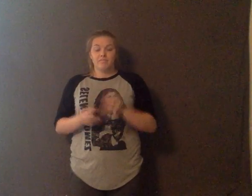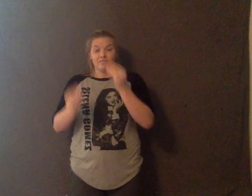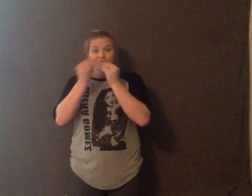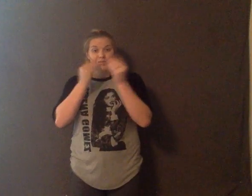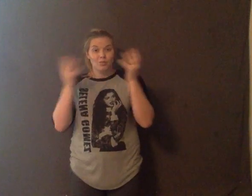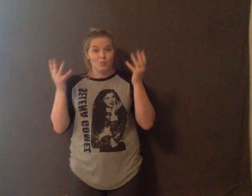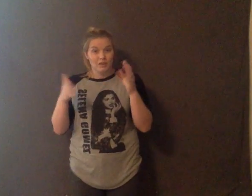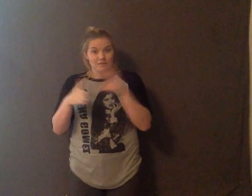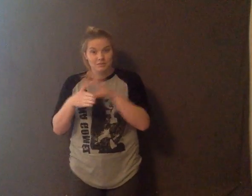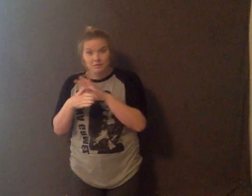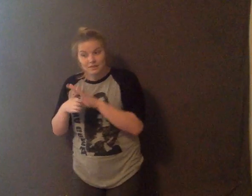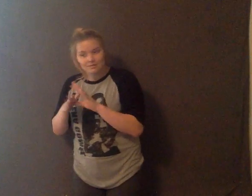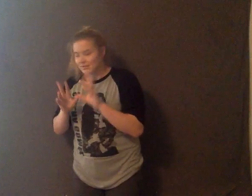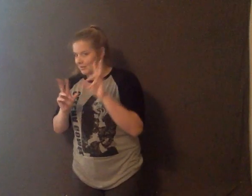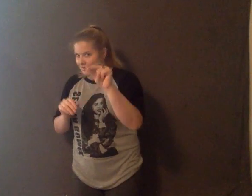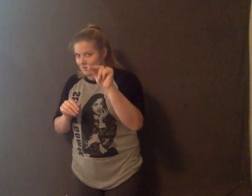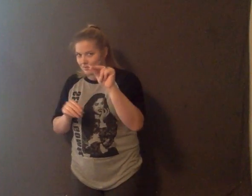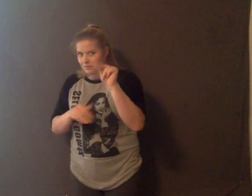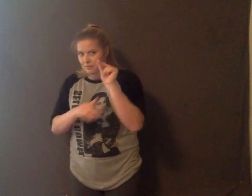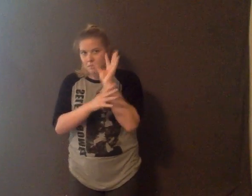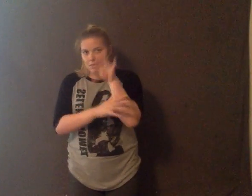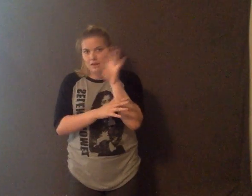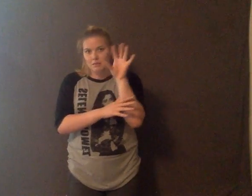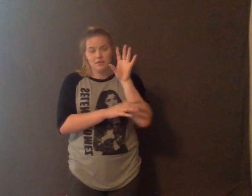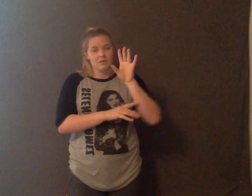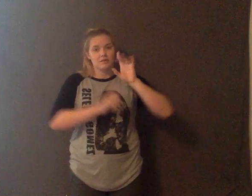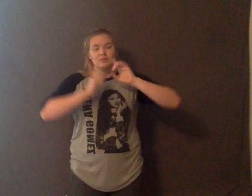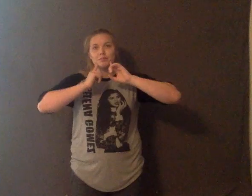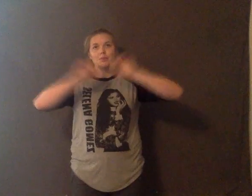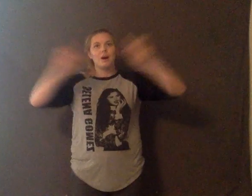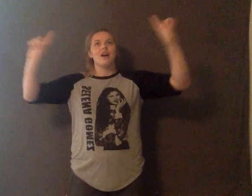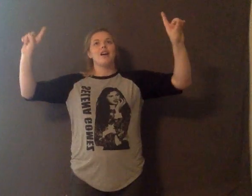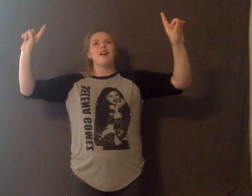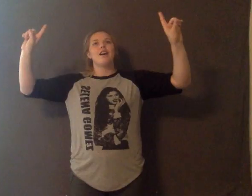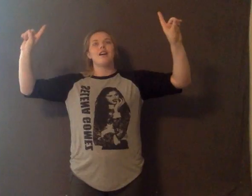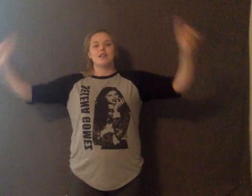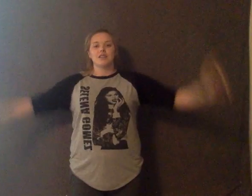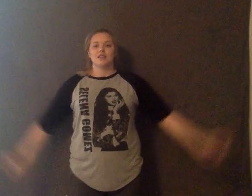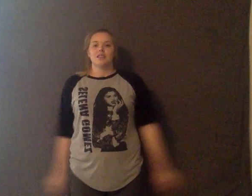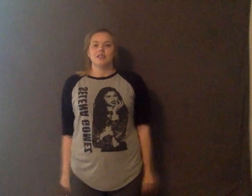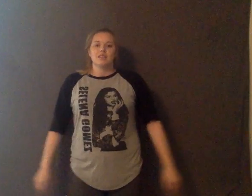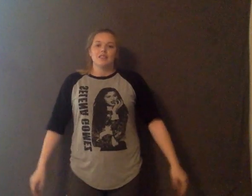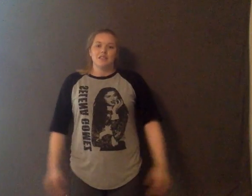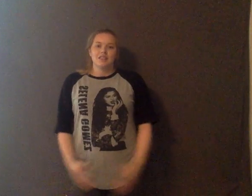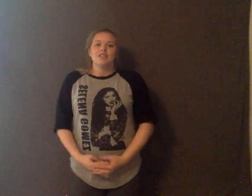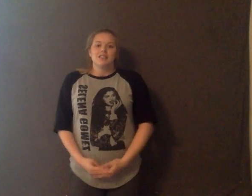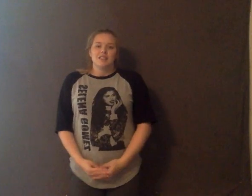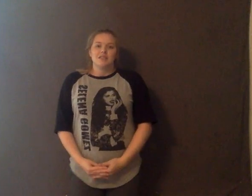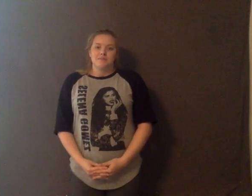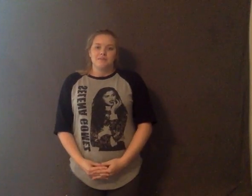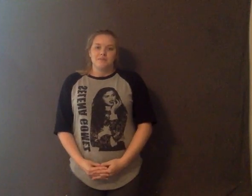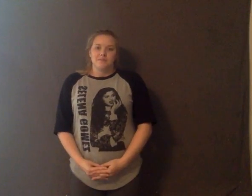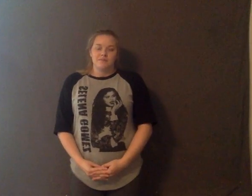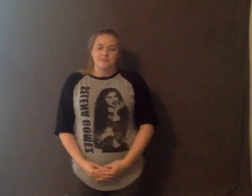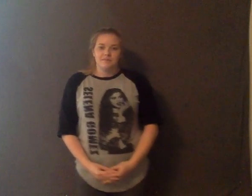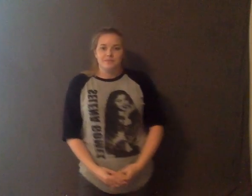That's incredible. Yeah. That is incredible. It really is. It really is. I